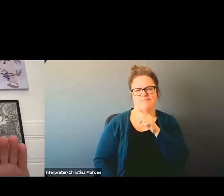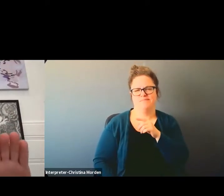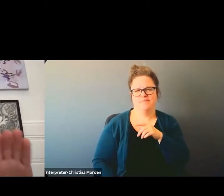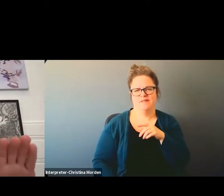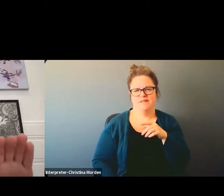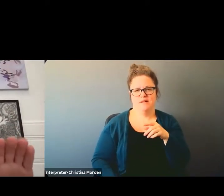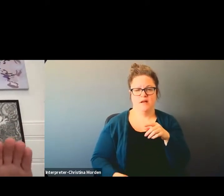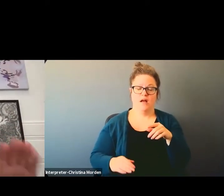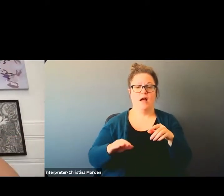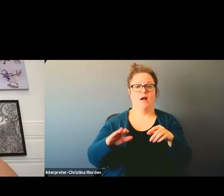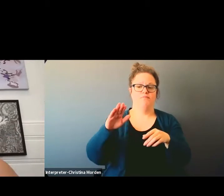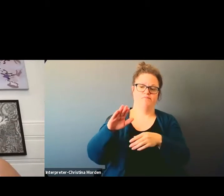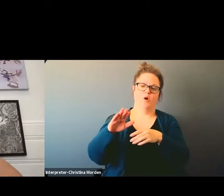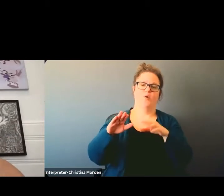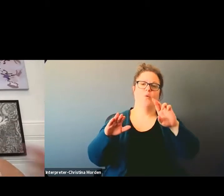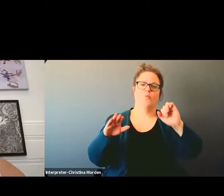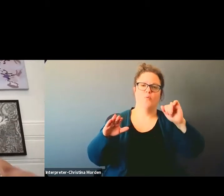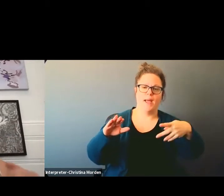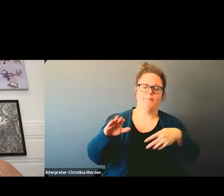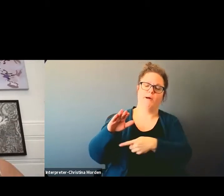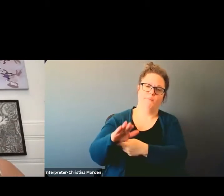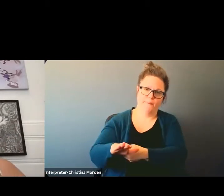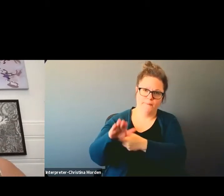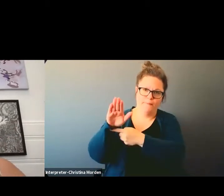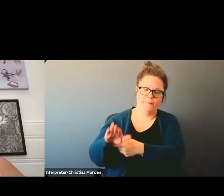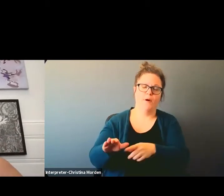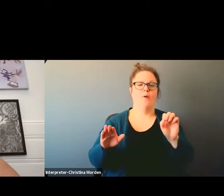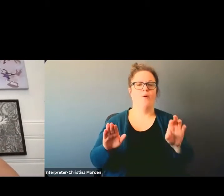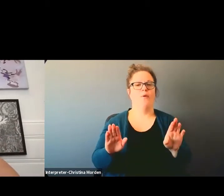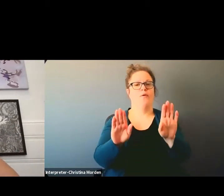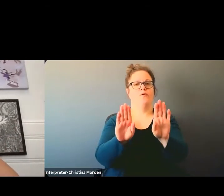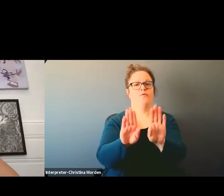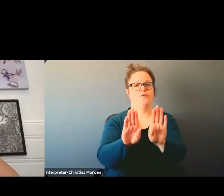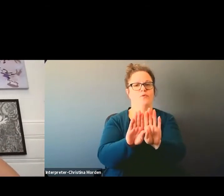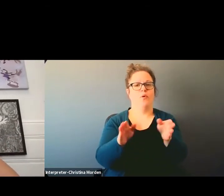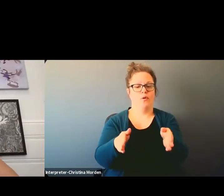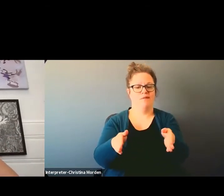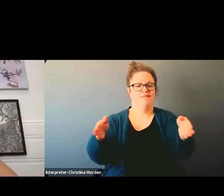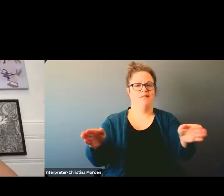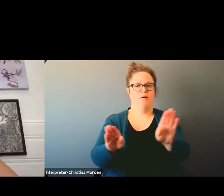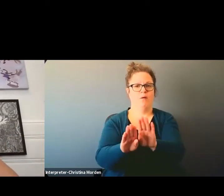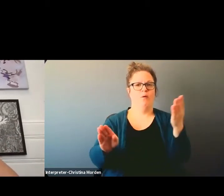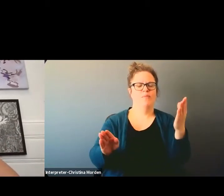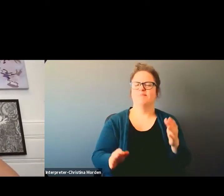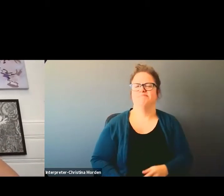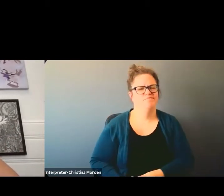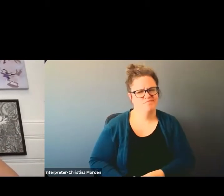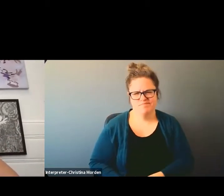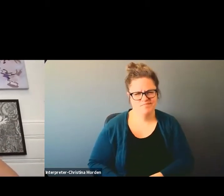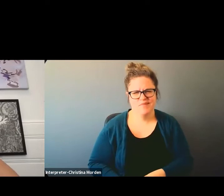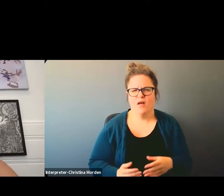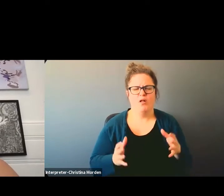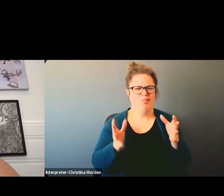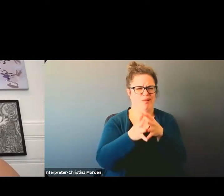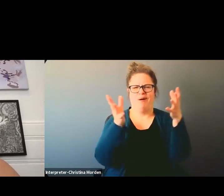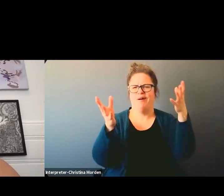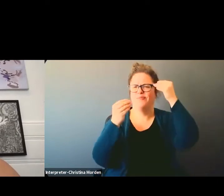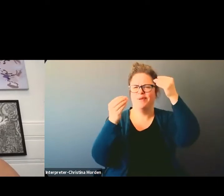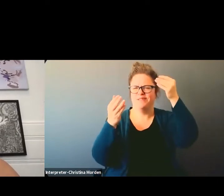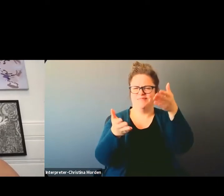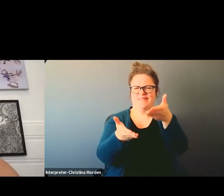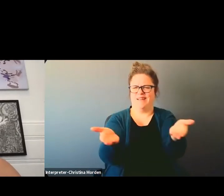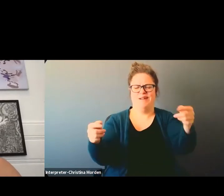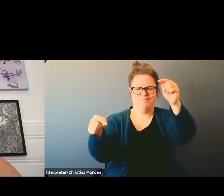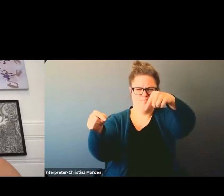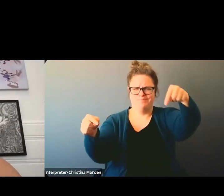required angles of ramps or how the door has to open. This information is really readily available for anyone who knows how to